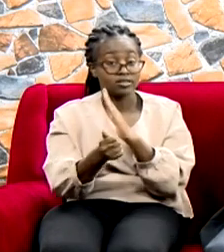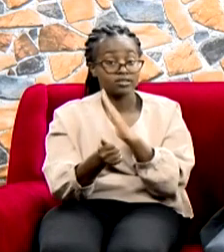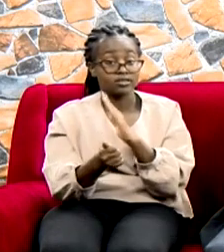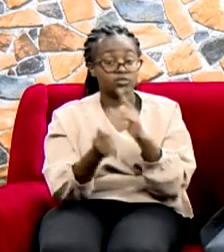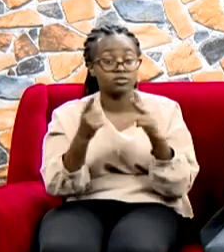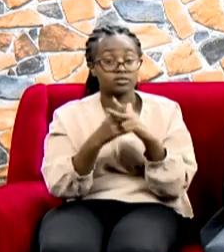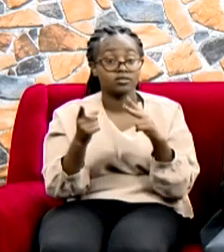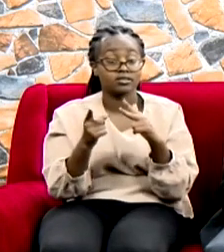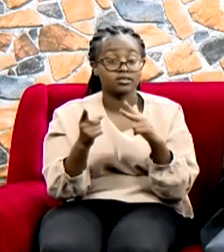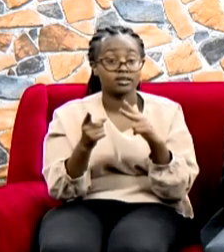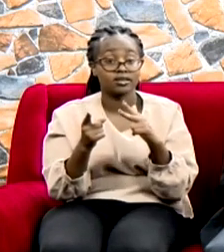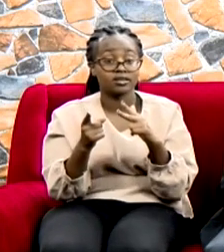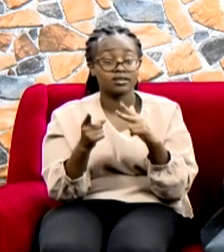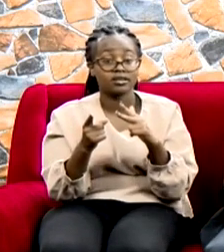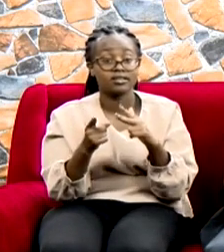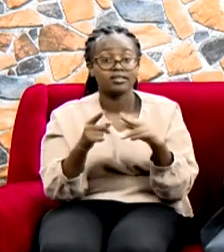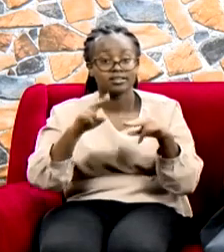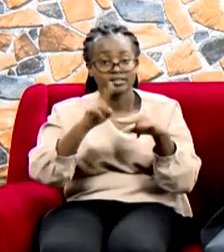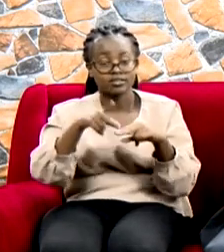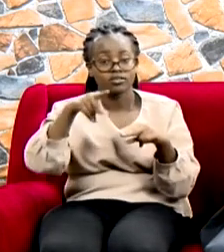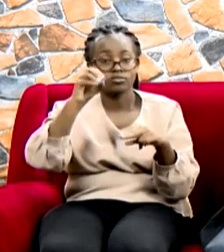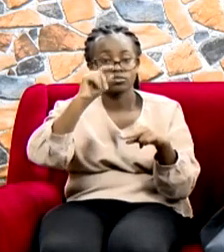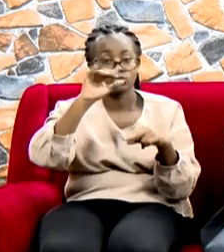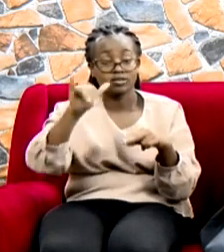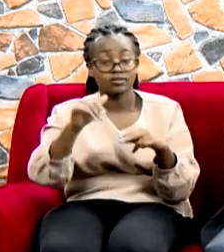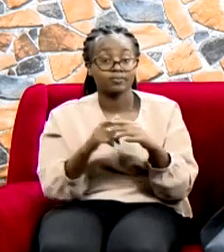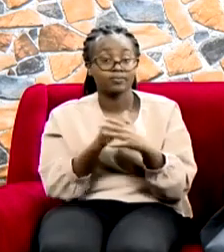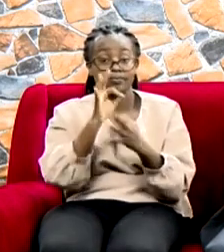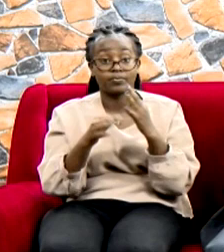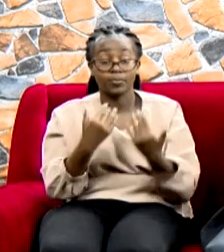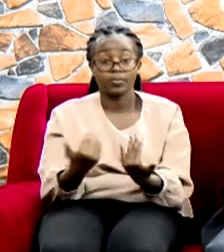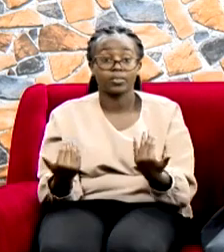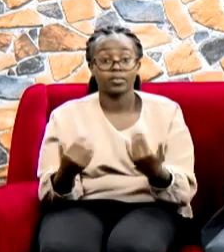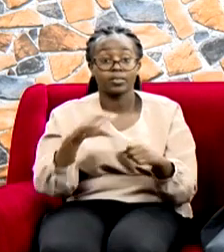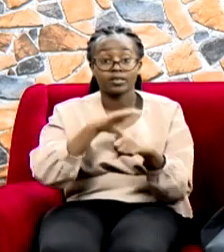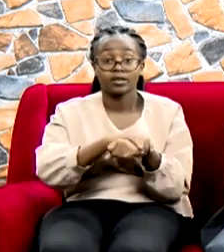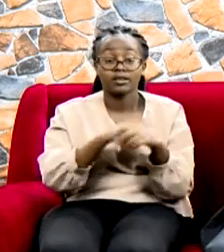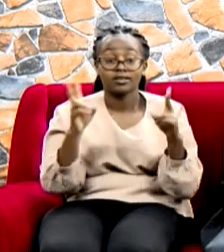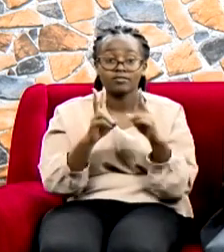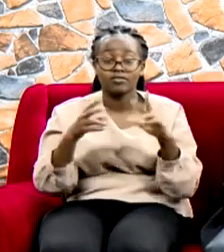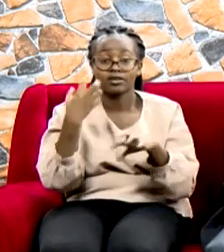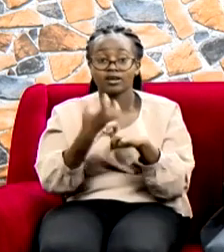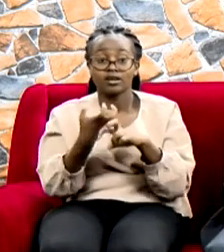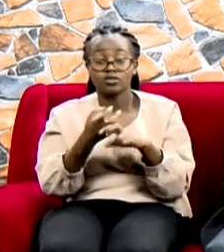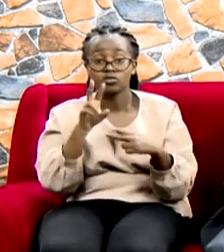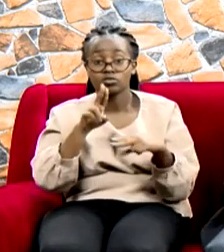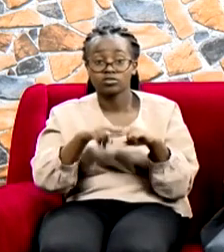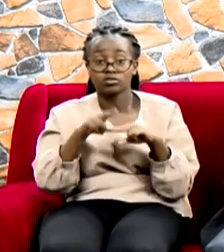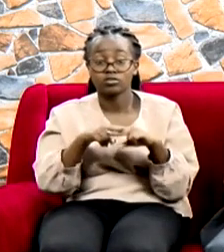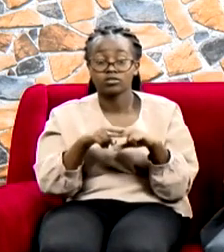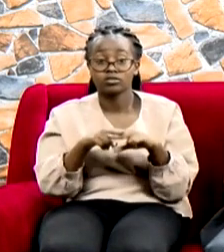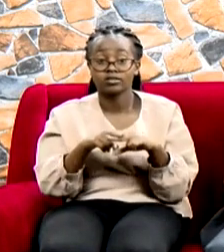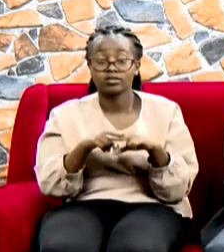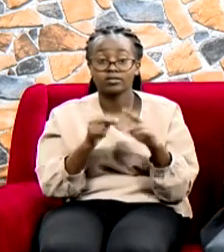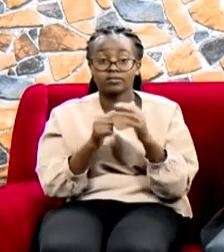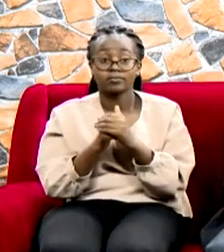So start potty training, let them sit on the potty. If the child finds it really difficult to sit on the potty, do toilet